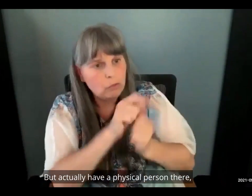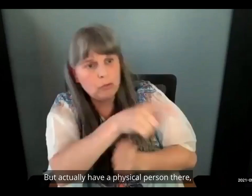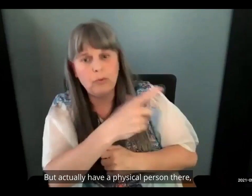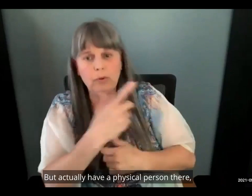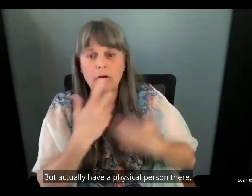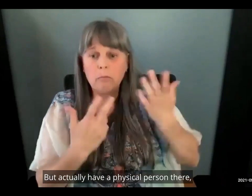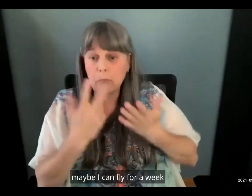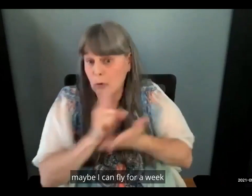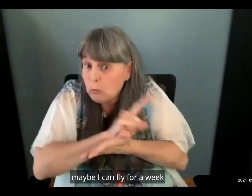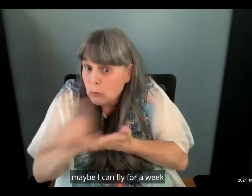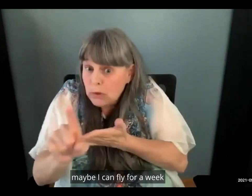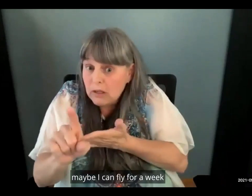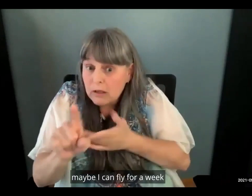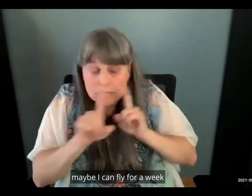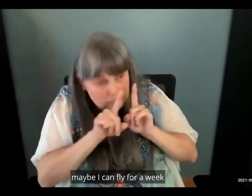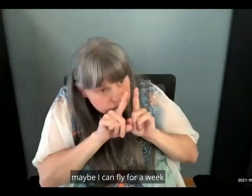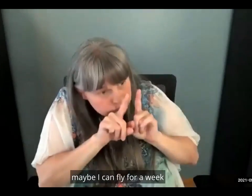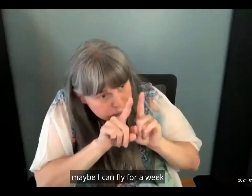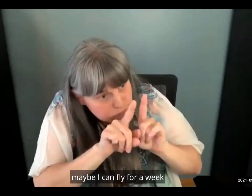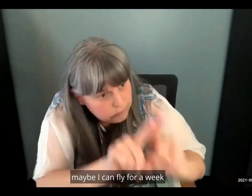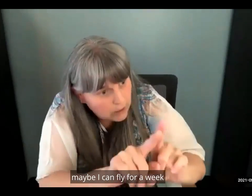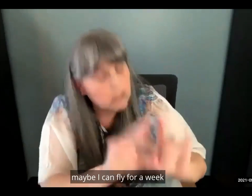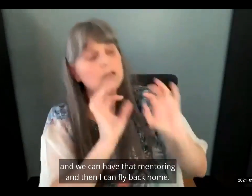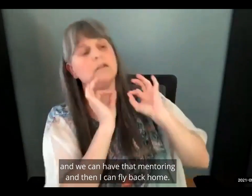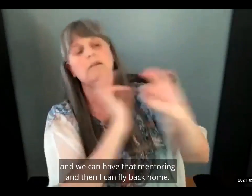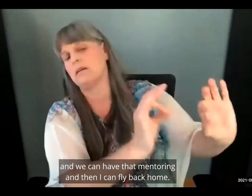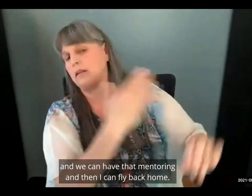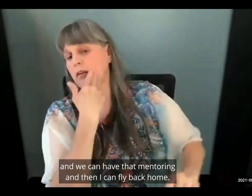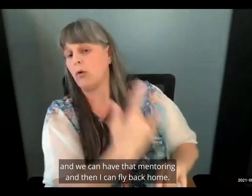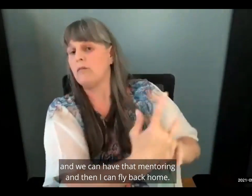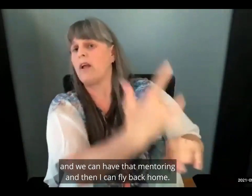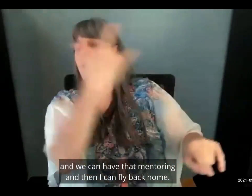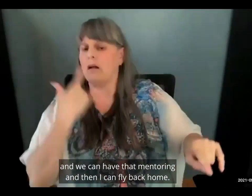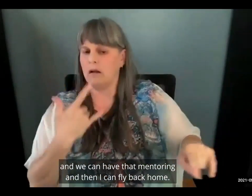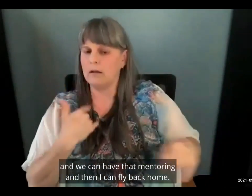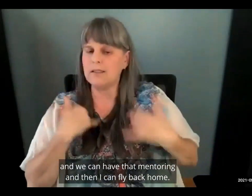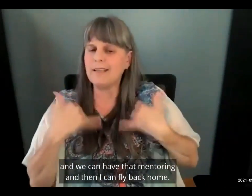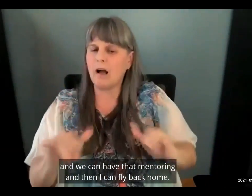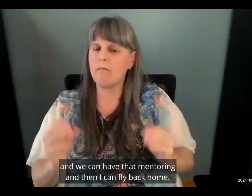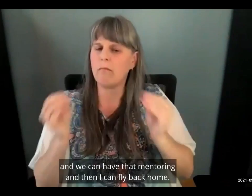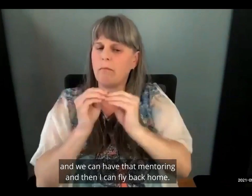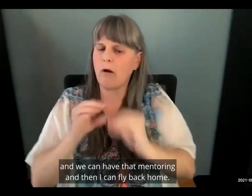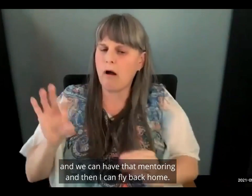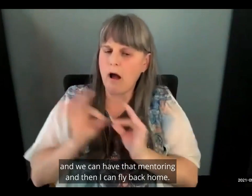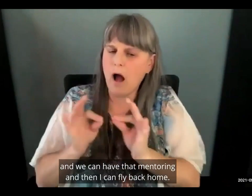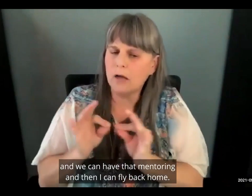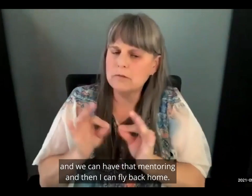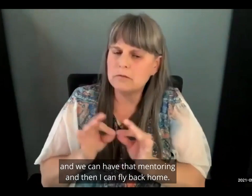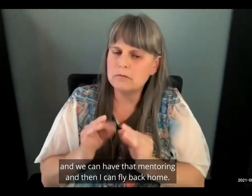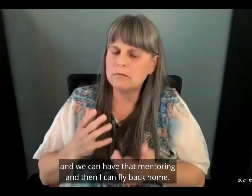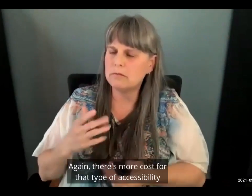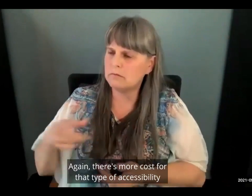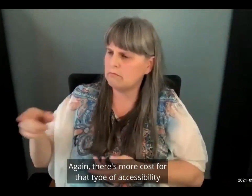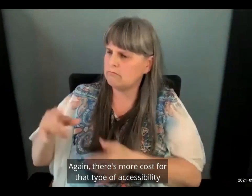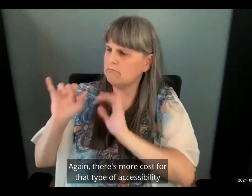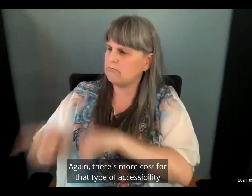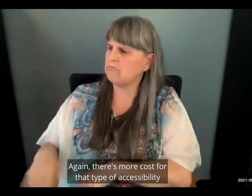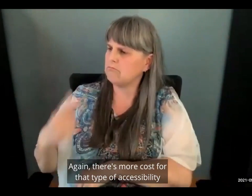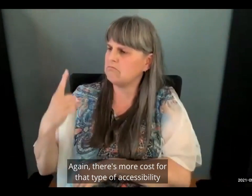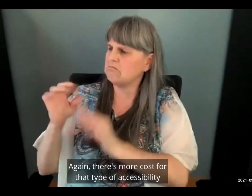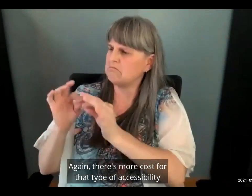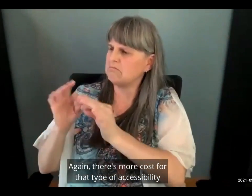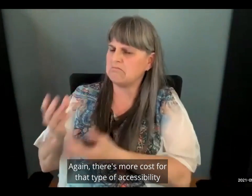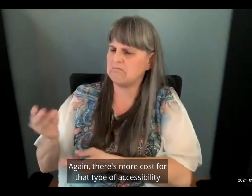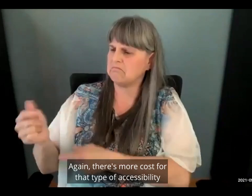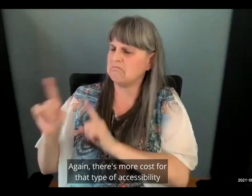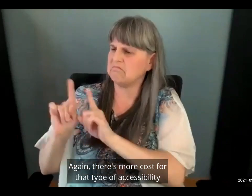there, you know, maybe I can fly for a week and we can have that mentoring and then I can fly back home. Again, there's